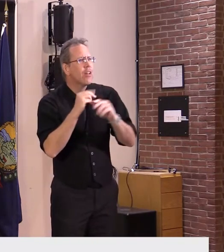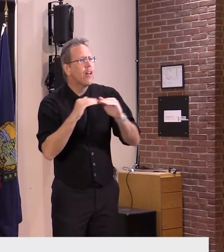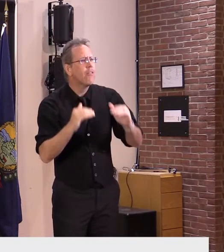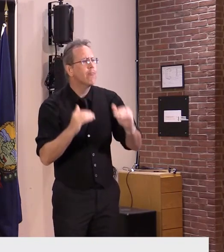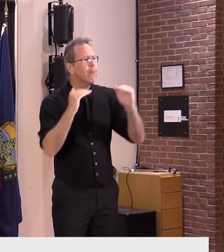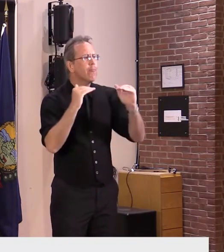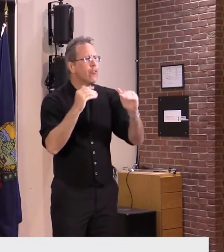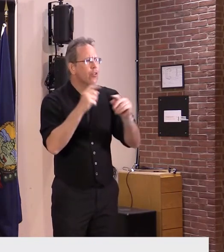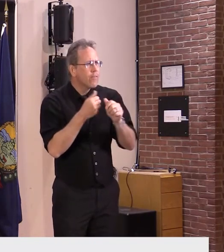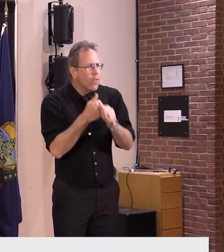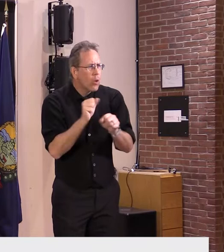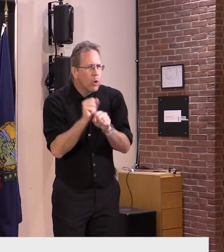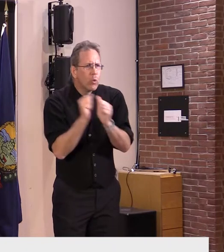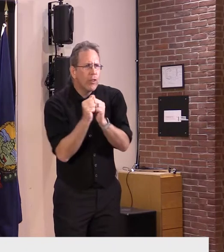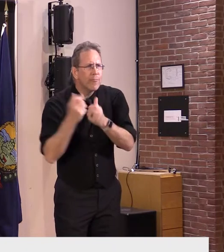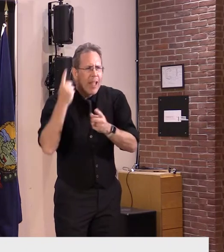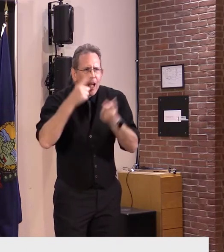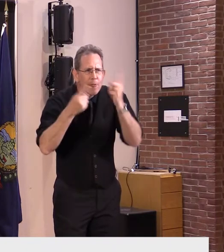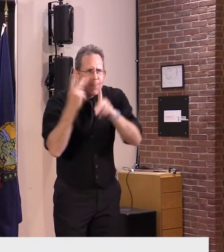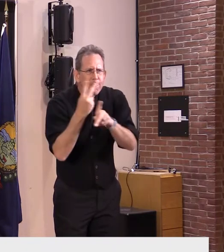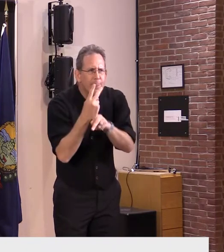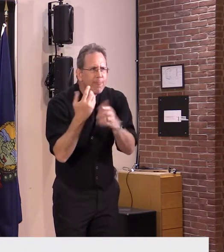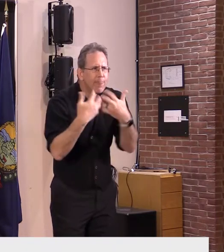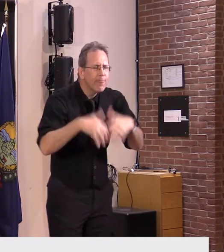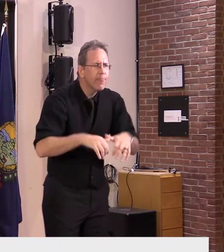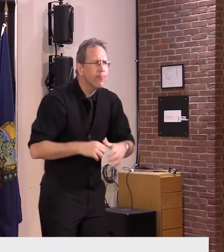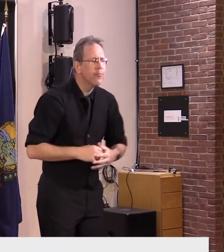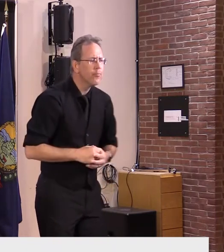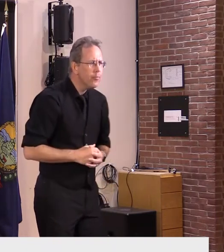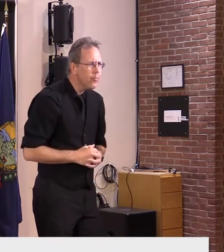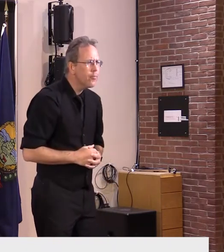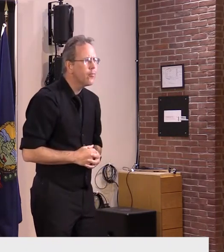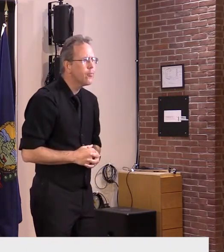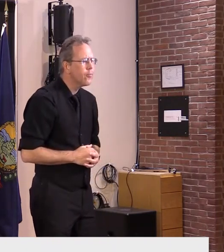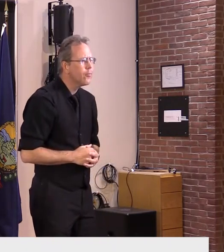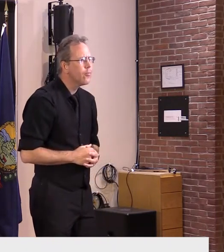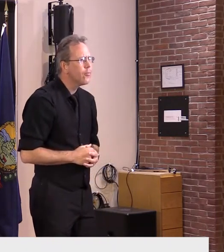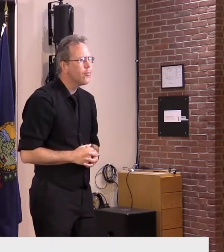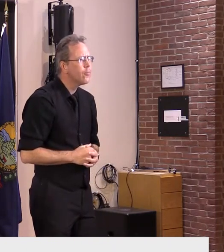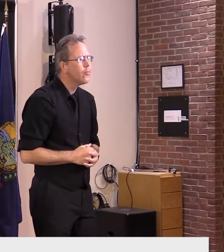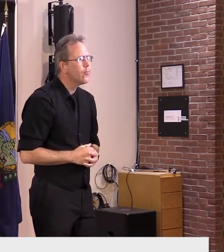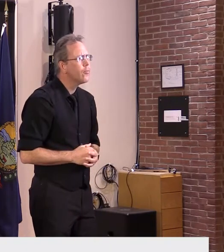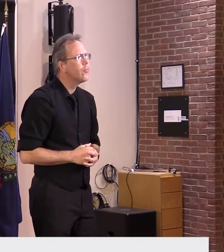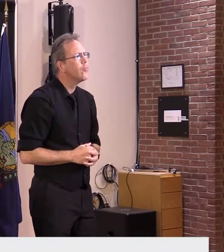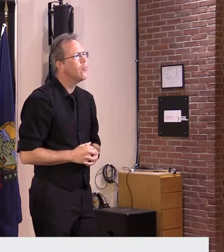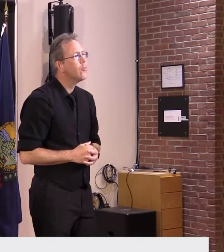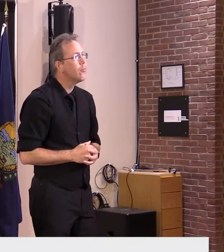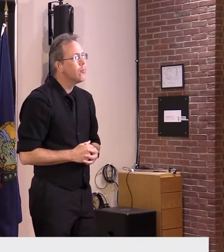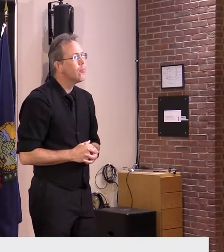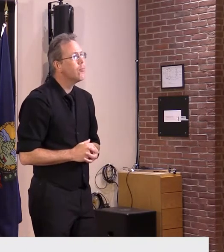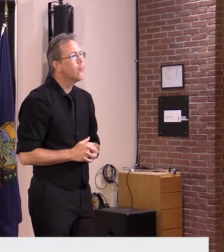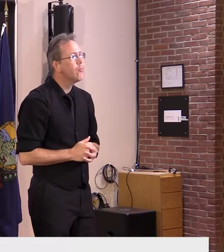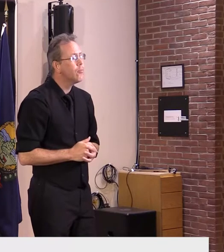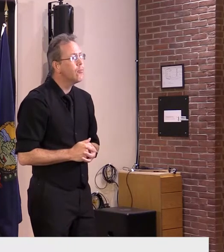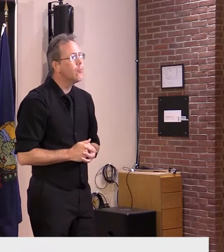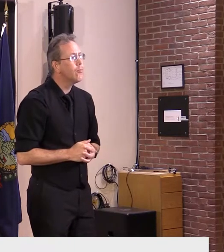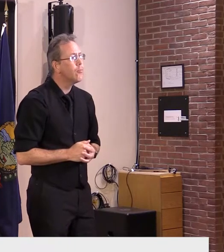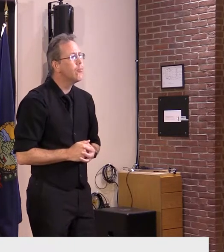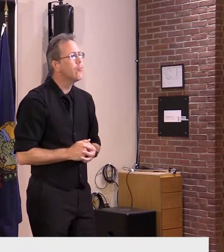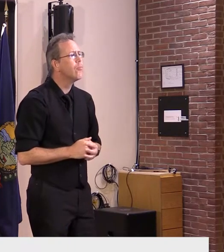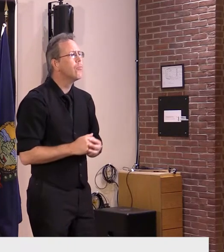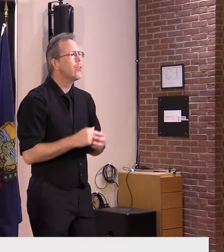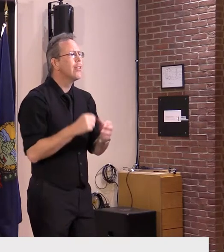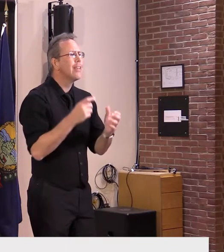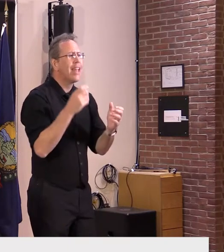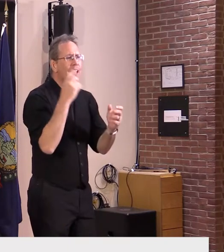to work on, because we have an obligation to protect Vermonters. Public safety is one of